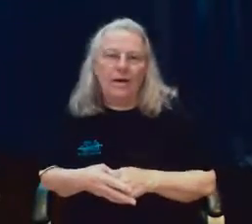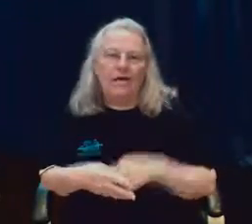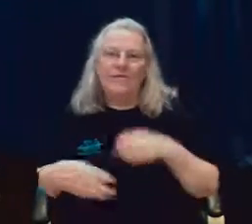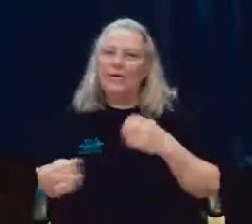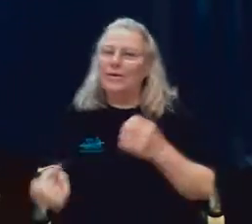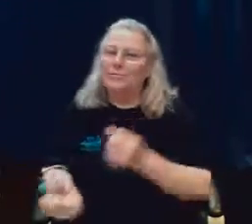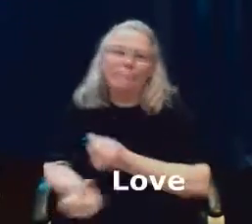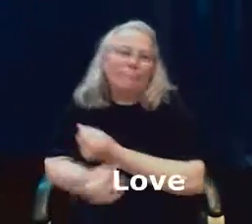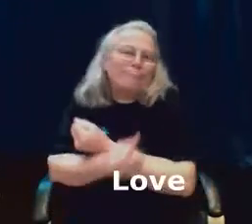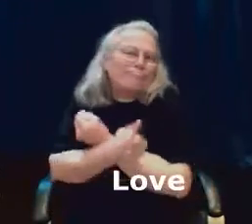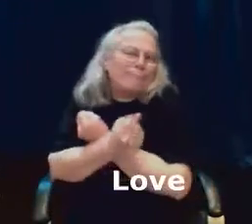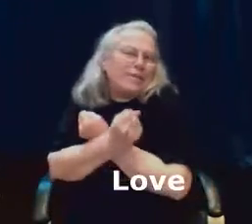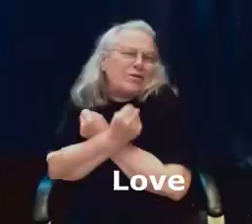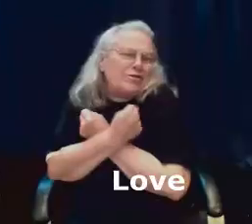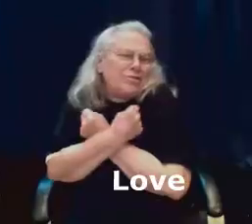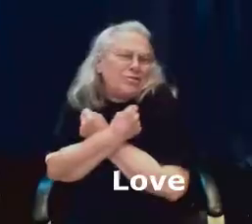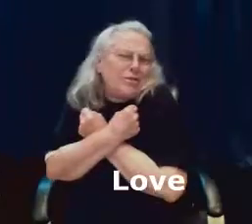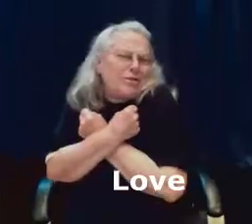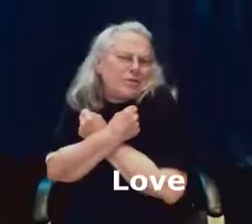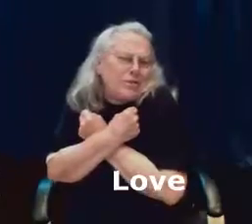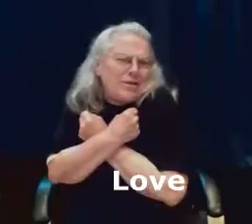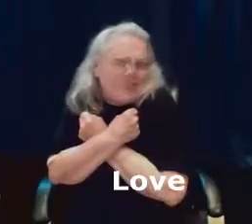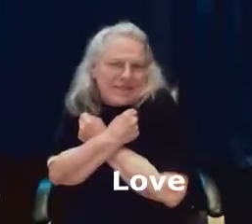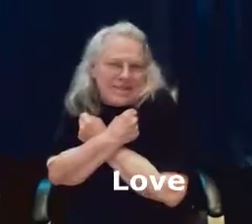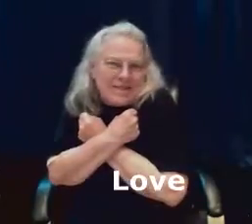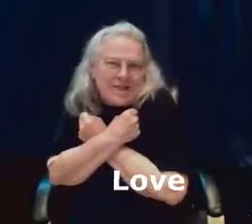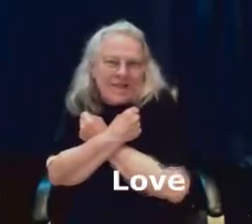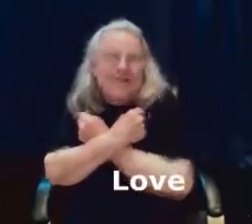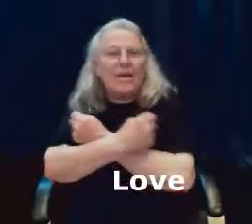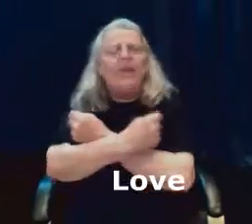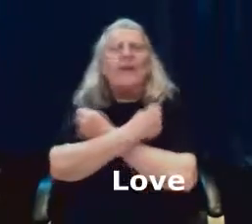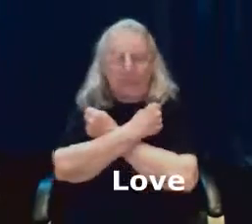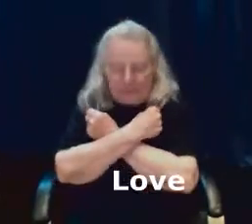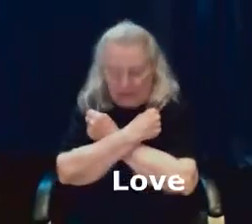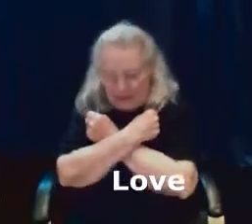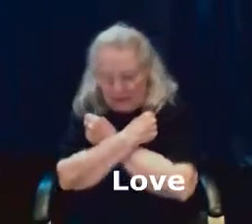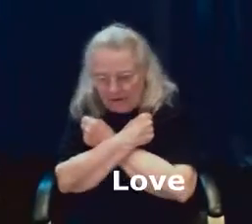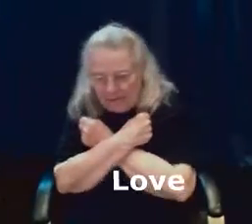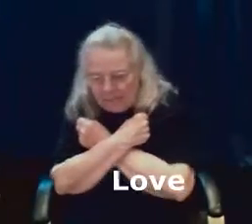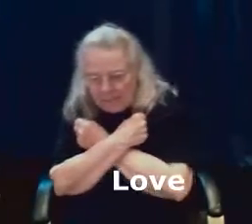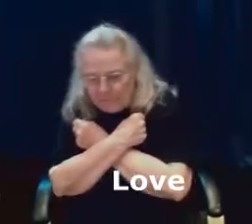Love. Oh, get a hold of it and hug it tight. Love.